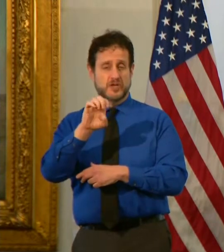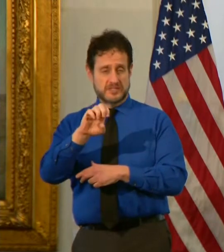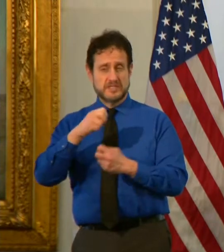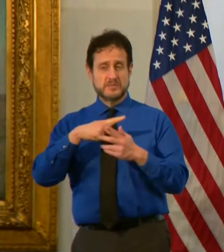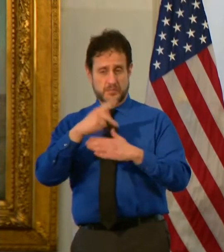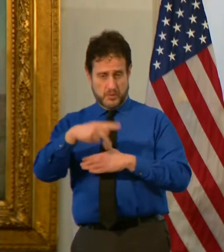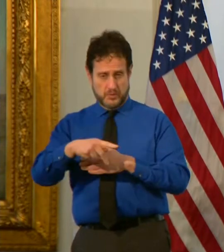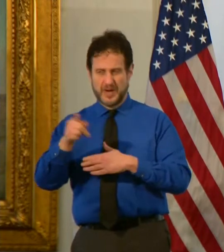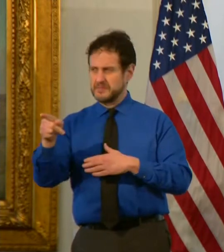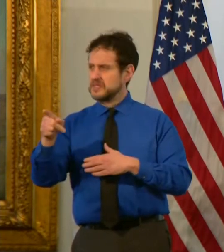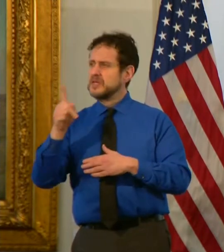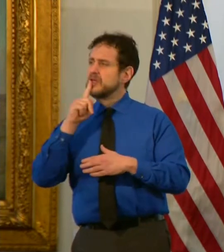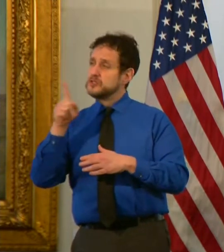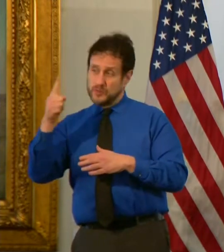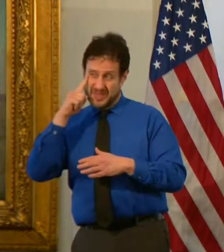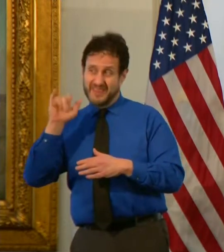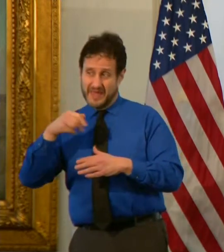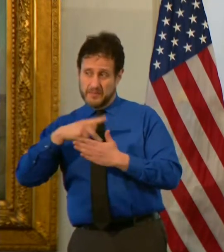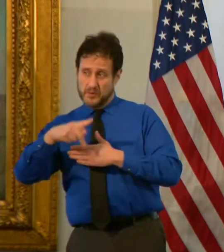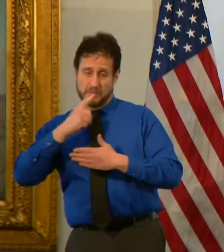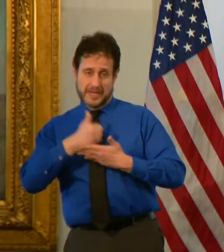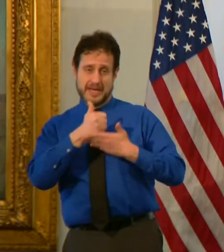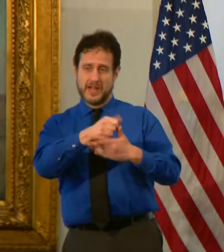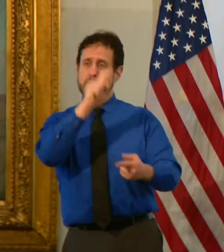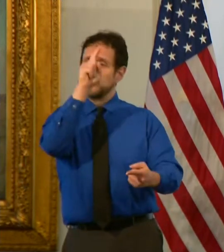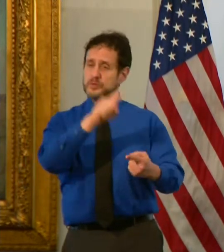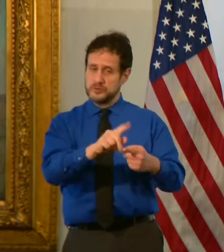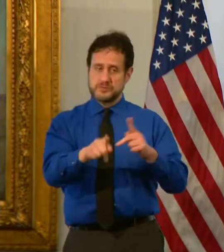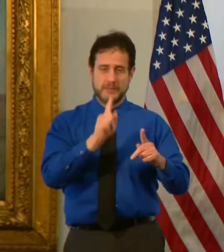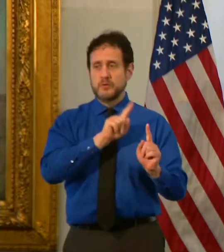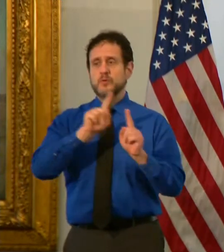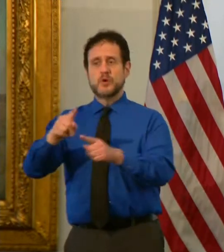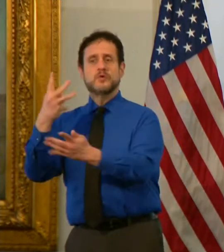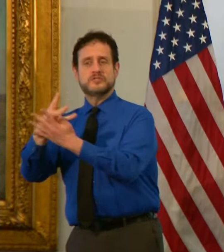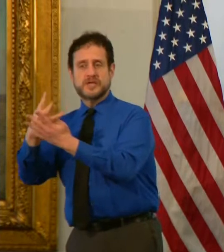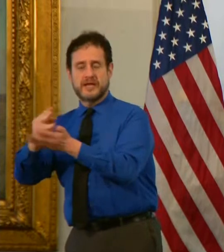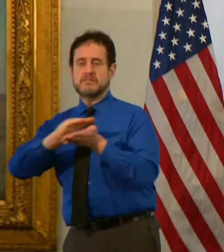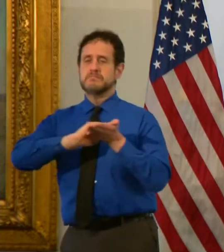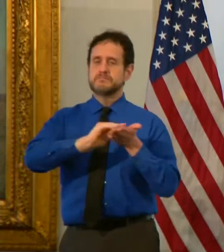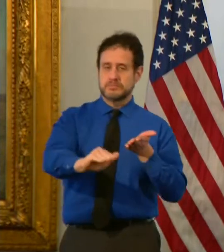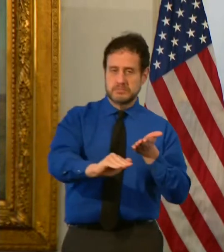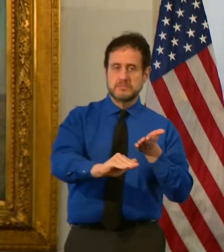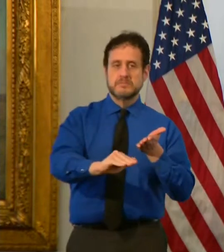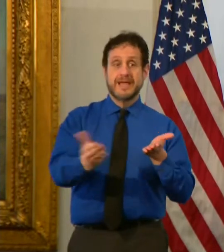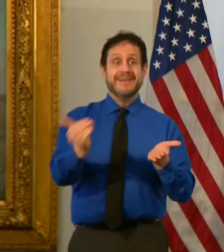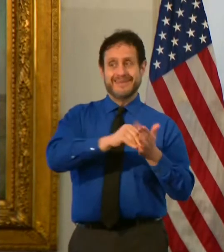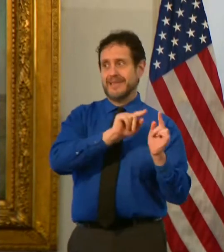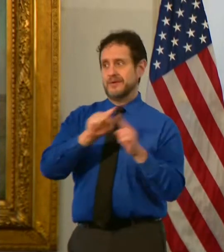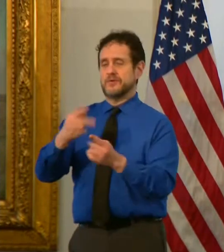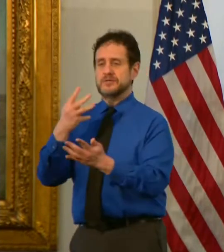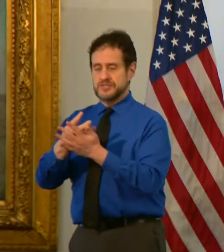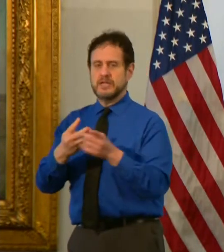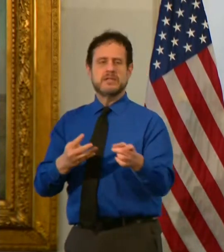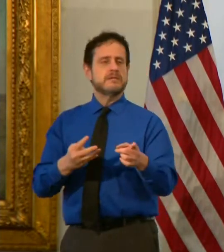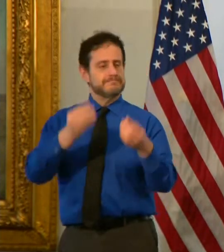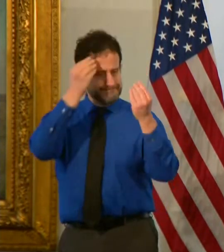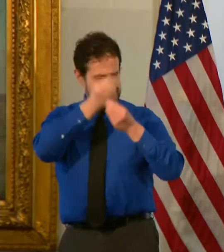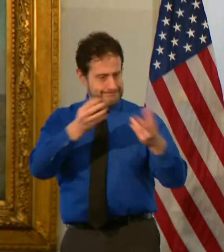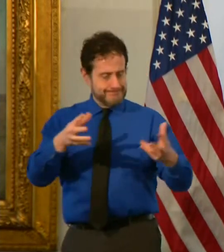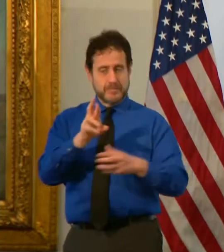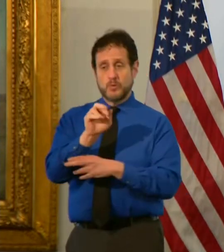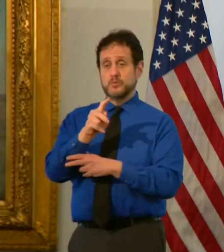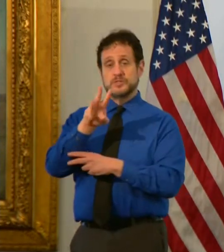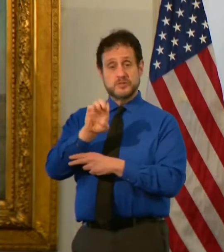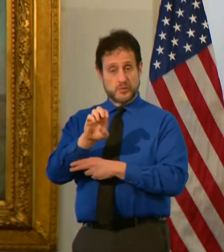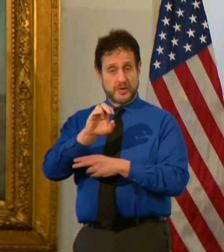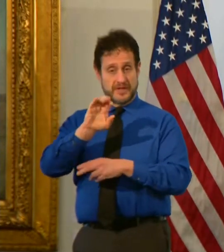reduce recidivism? So for those of you who aren't aware, restorative justice is the premise that the